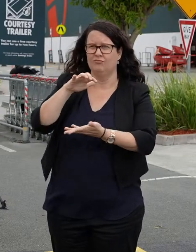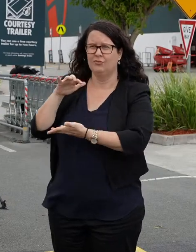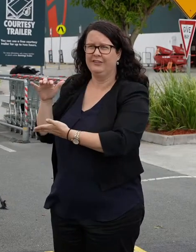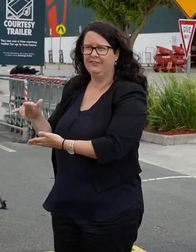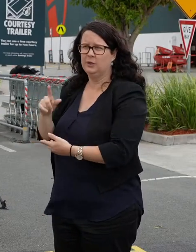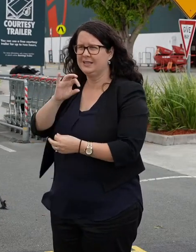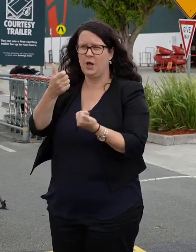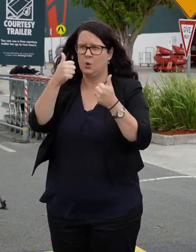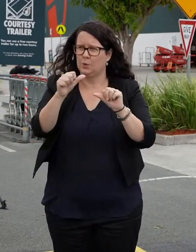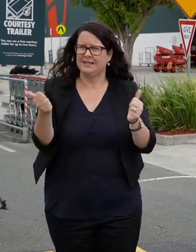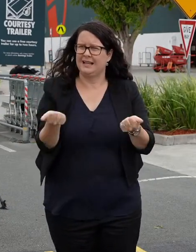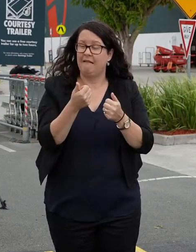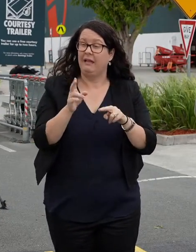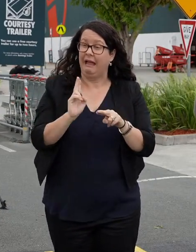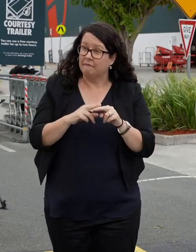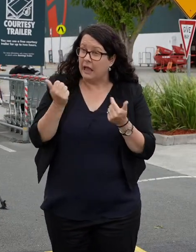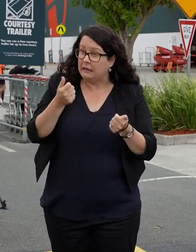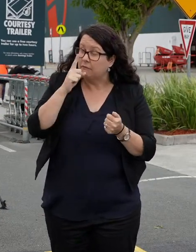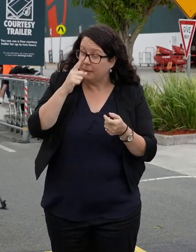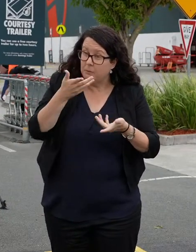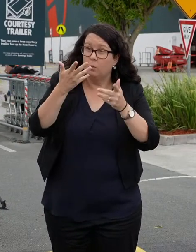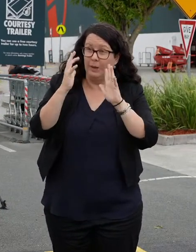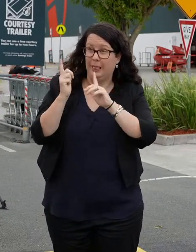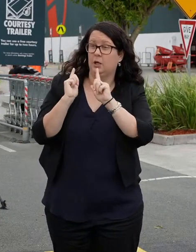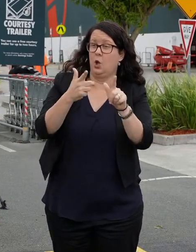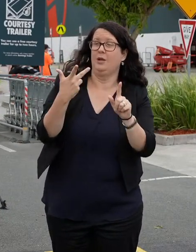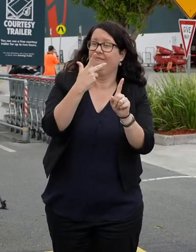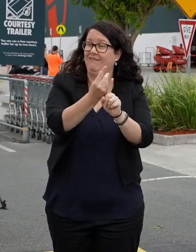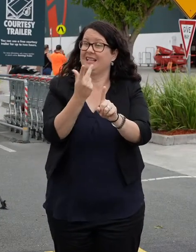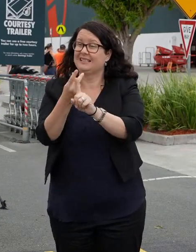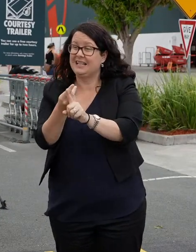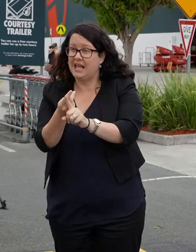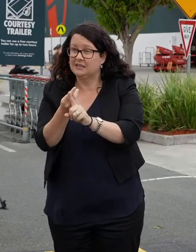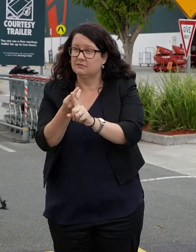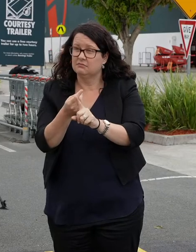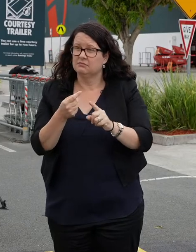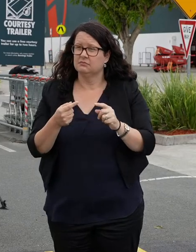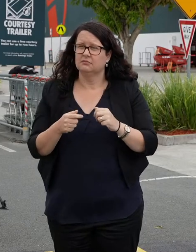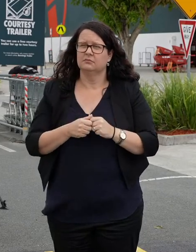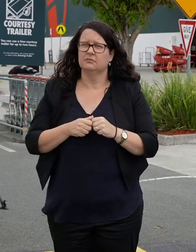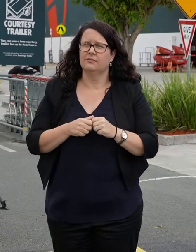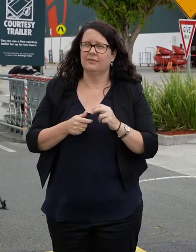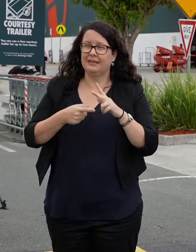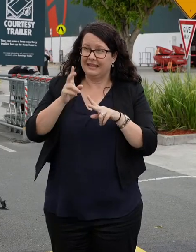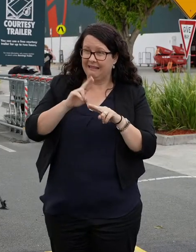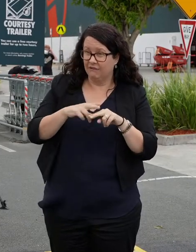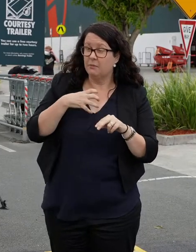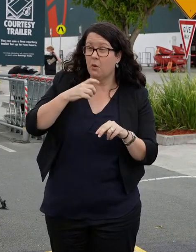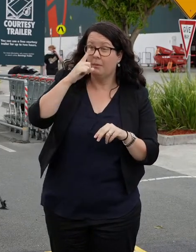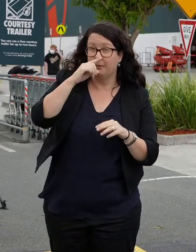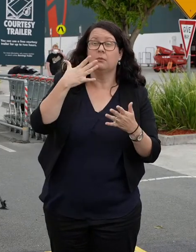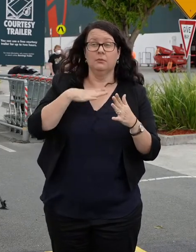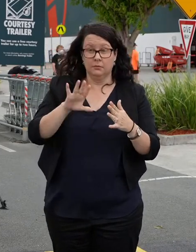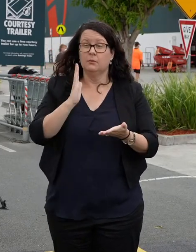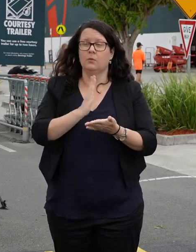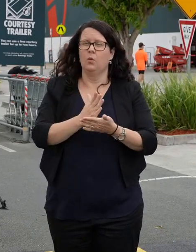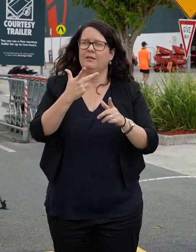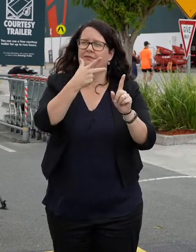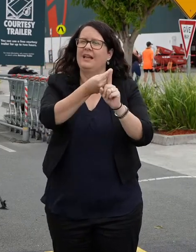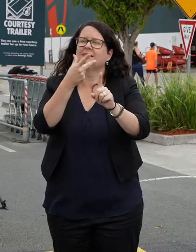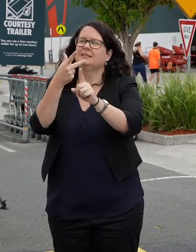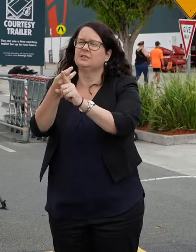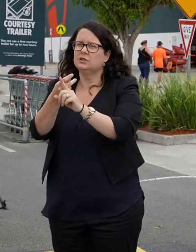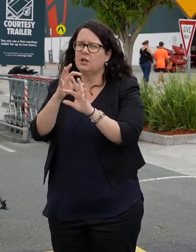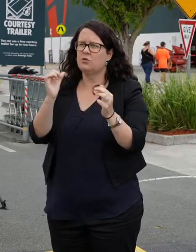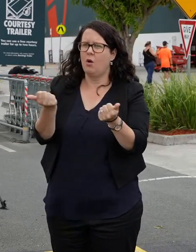supply. So if the demand is there that more people, if it's a case that more people wanting to get vaccinated and there's